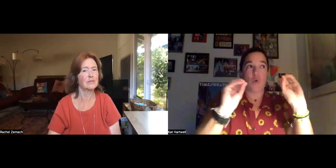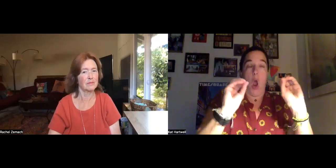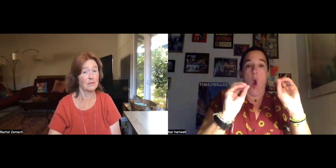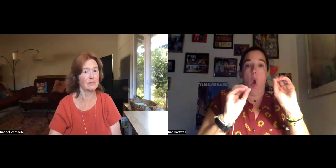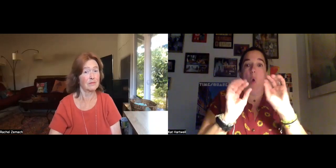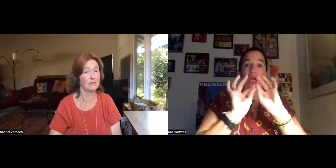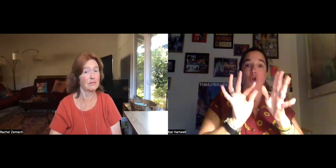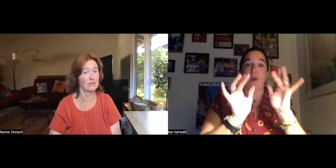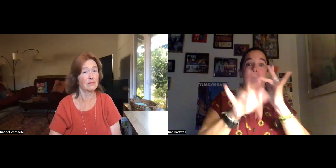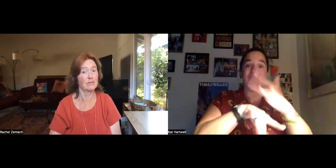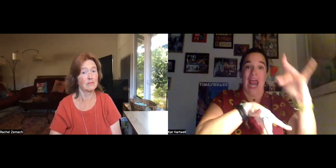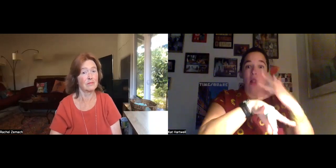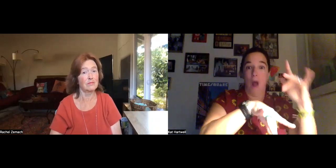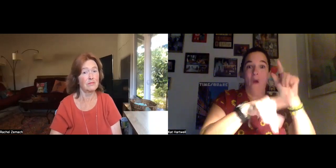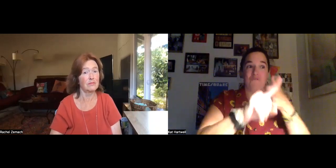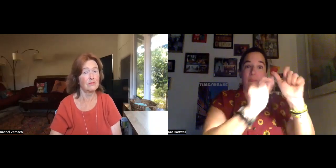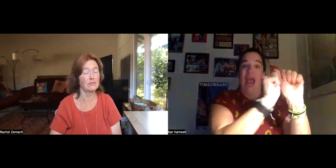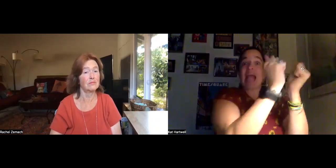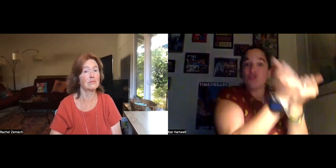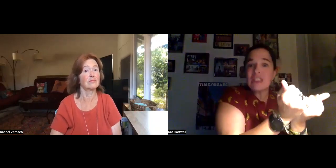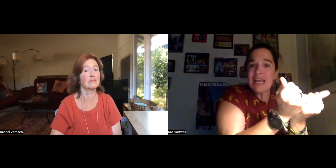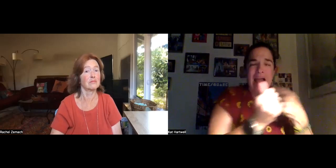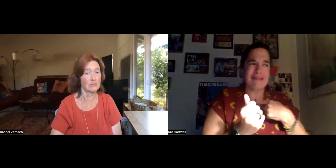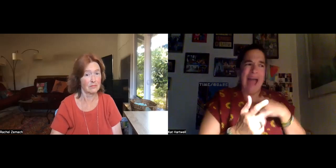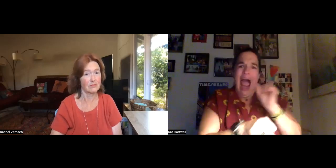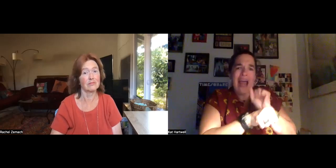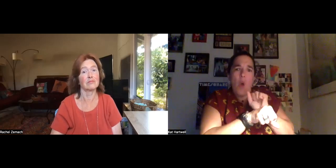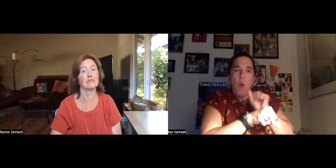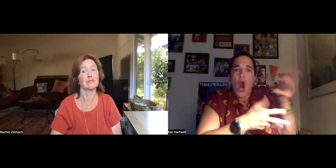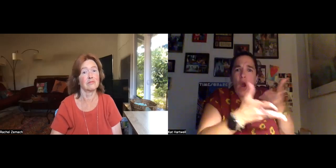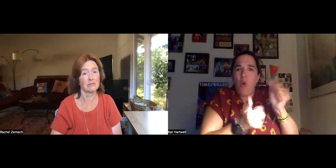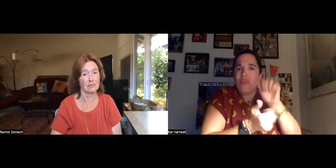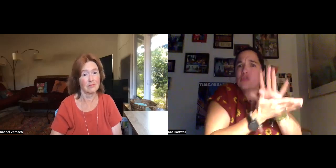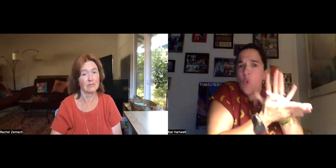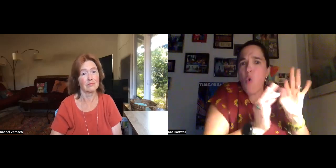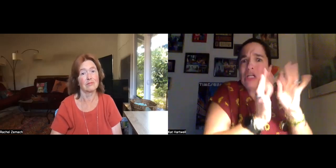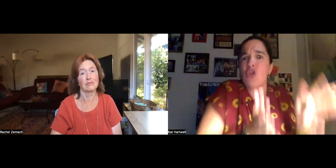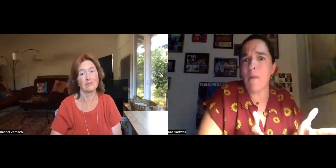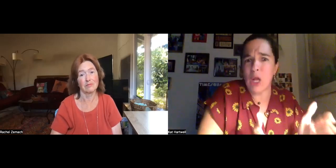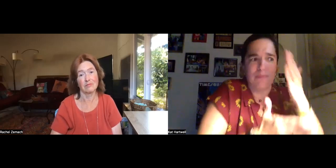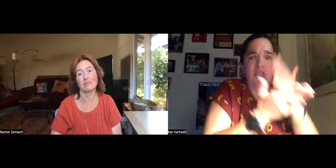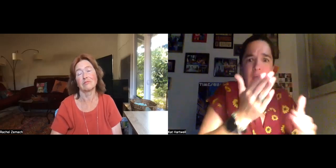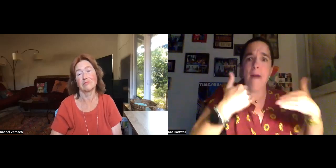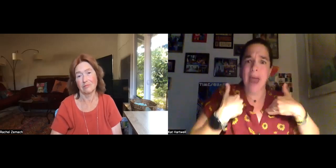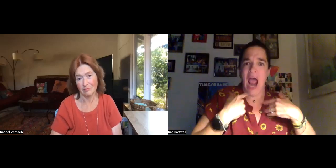if no interpreter available from the agency, I can work with the school interpreter because some